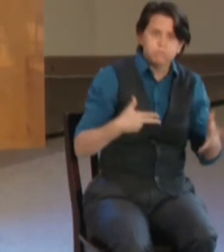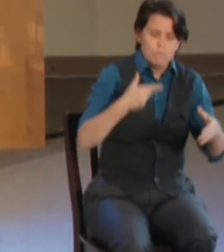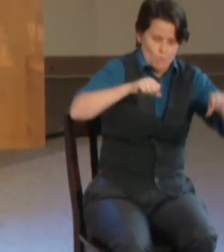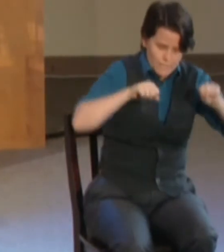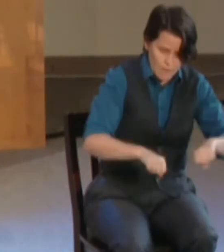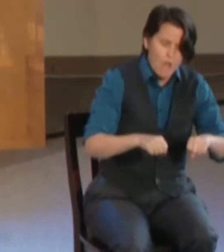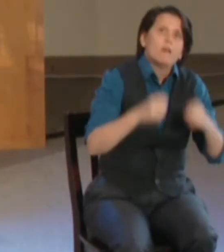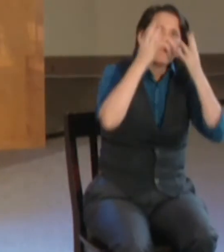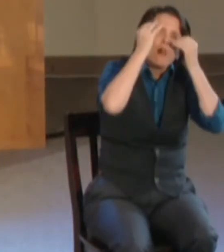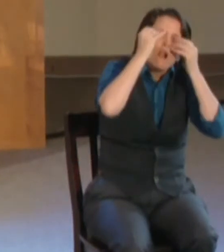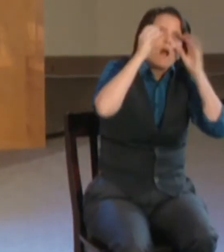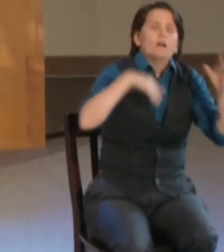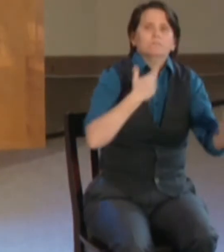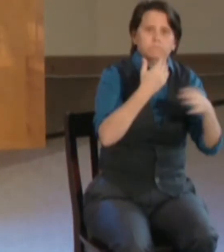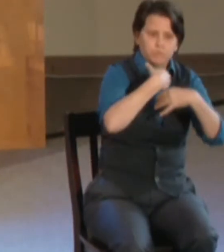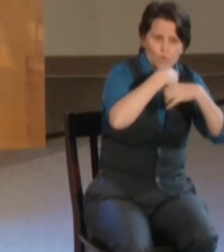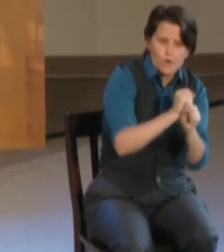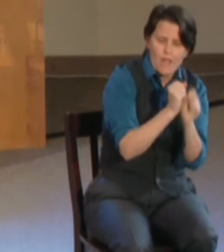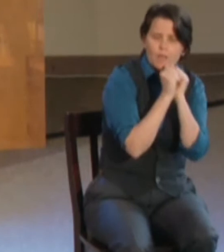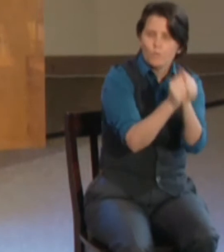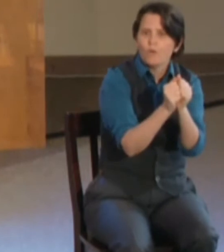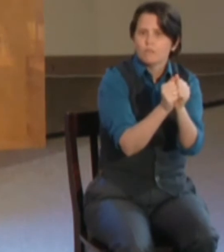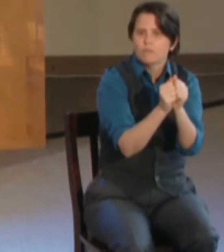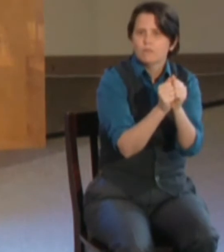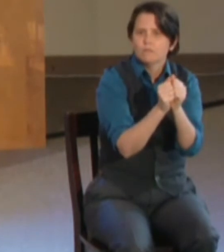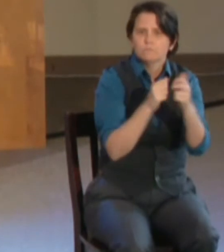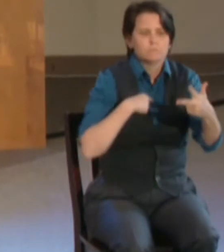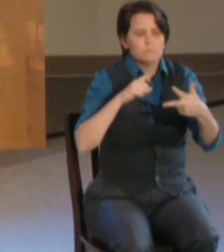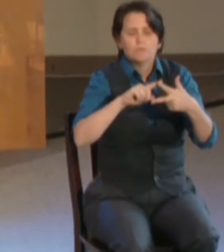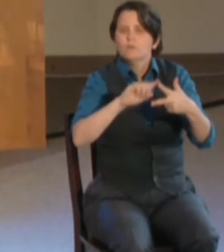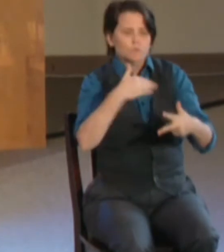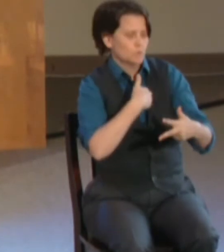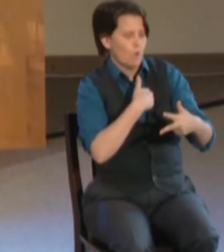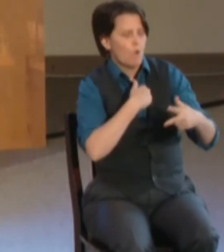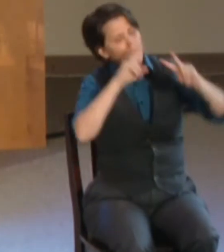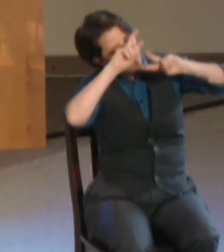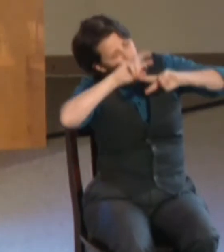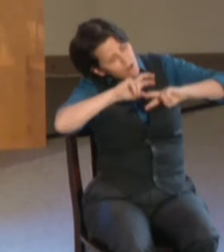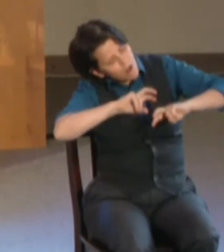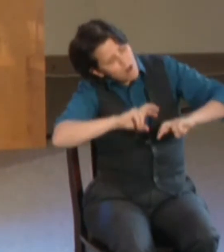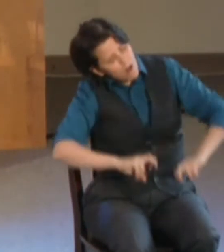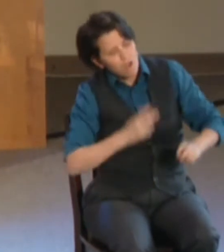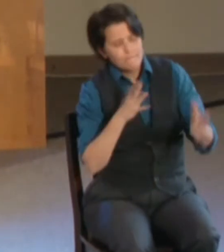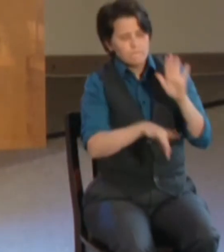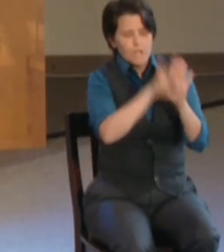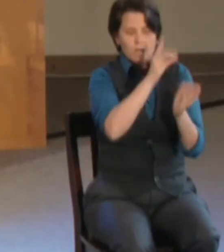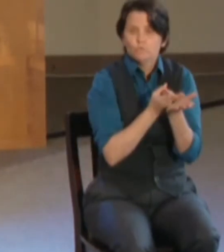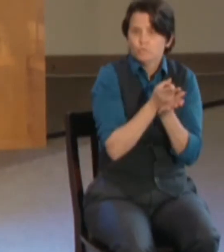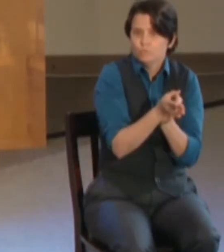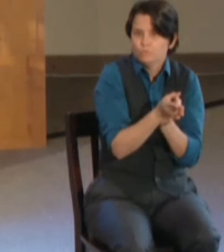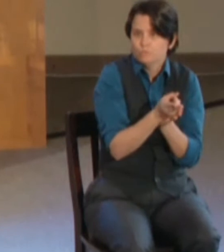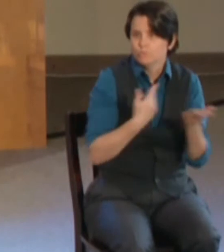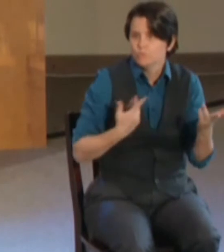co-create. From our soul's perspective, to discern truth. We are